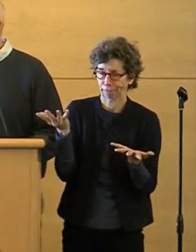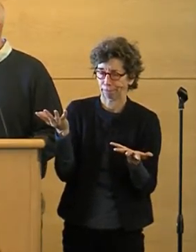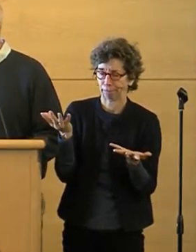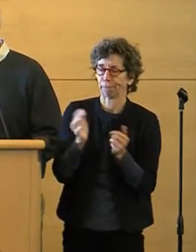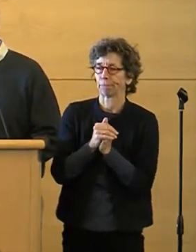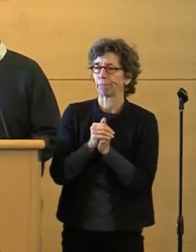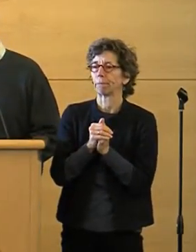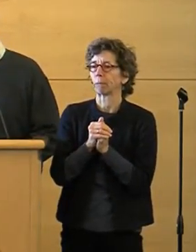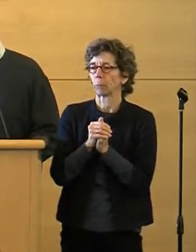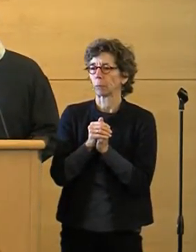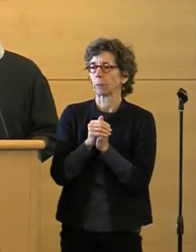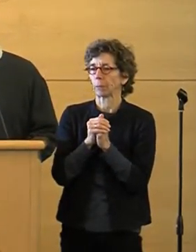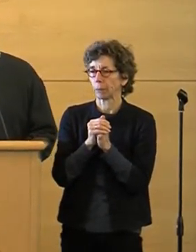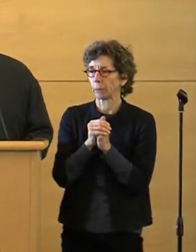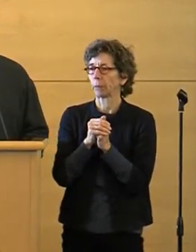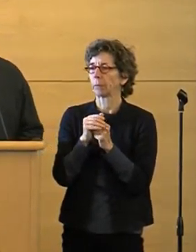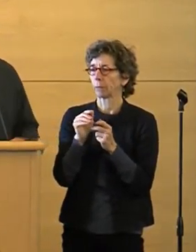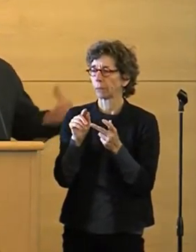something like,